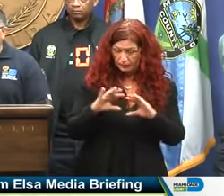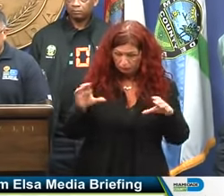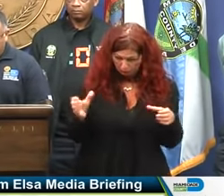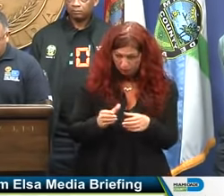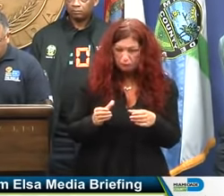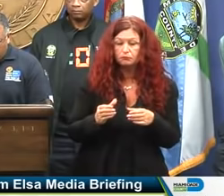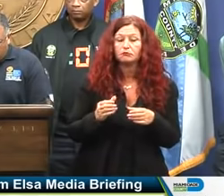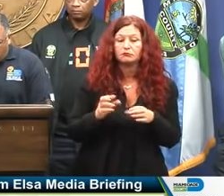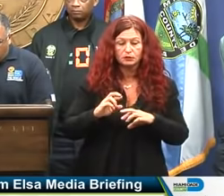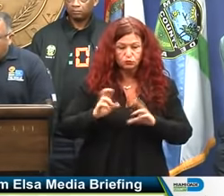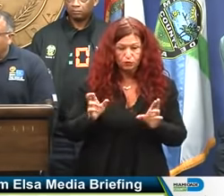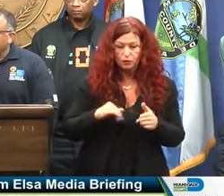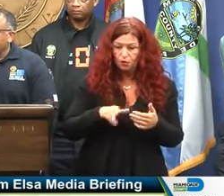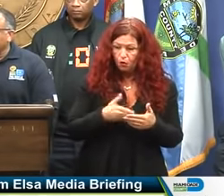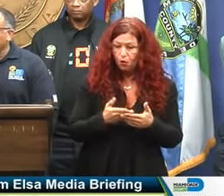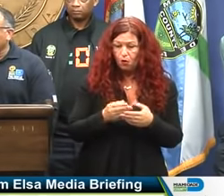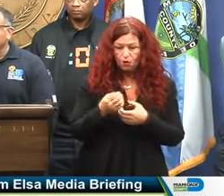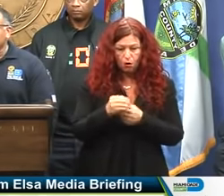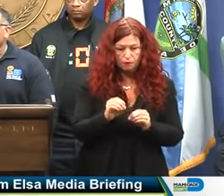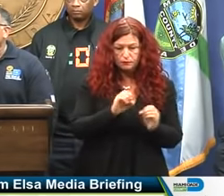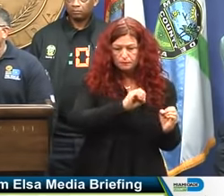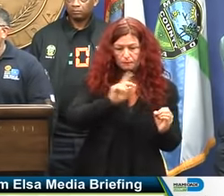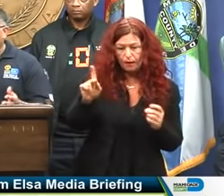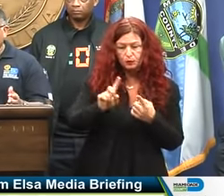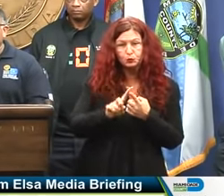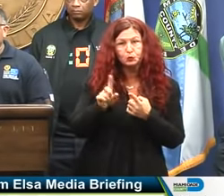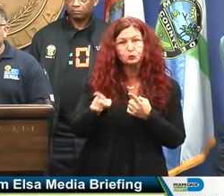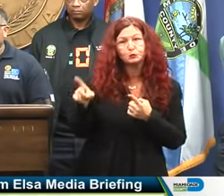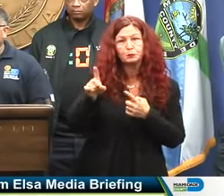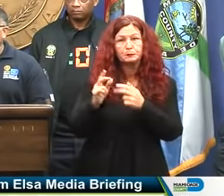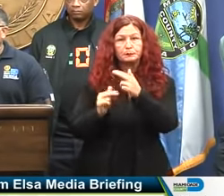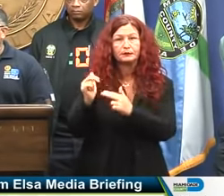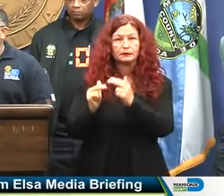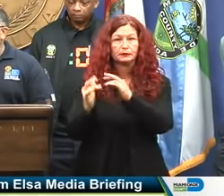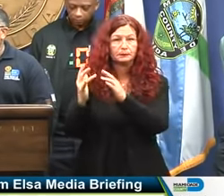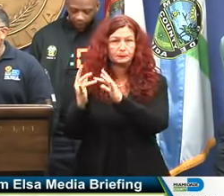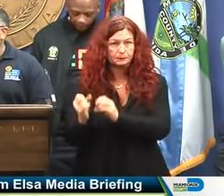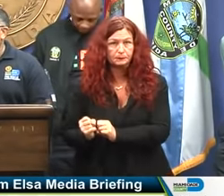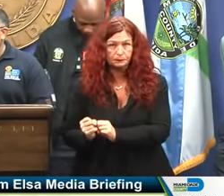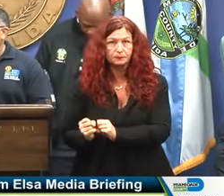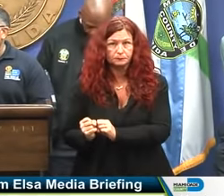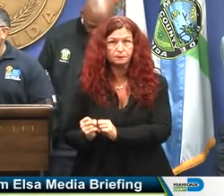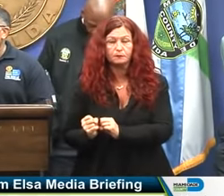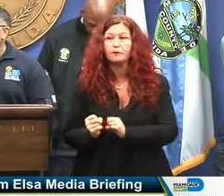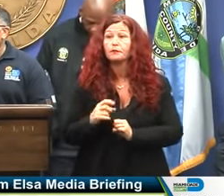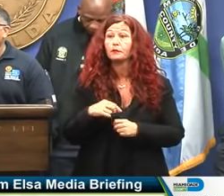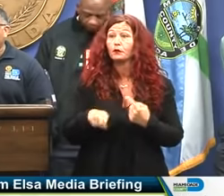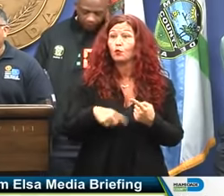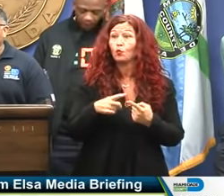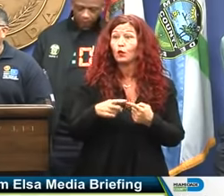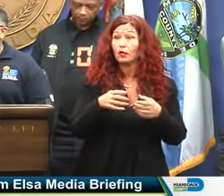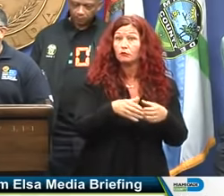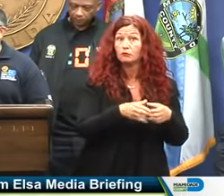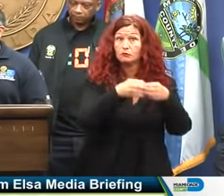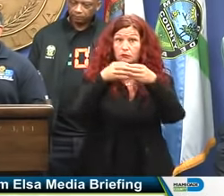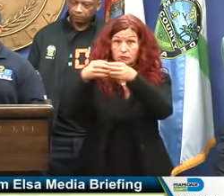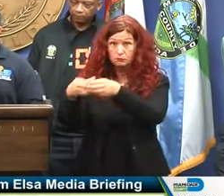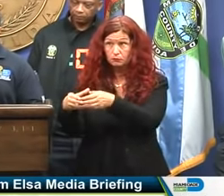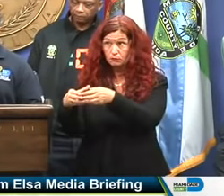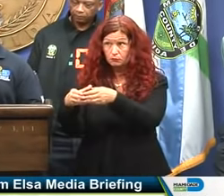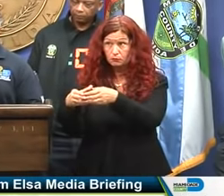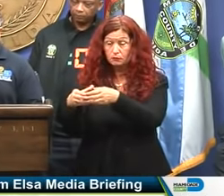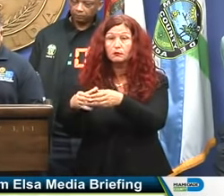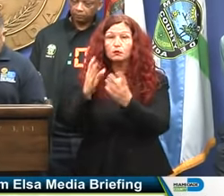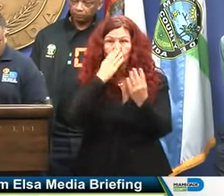site. Our Office of Communications will provide you with information as necessary as to when we will move and the hours and times of our